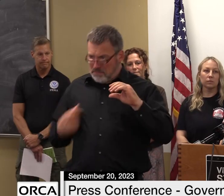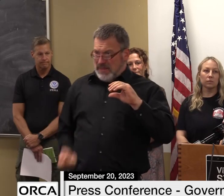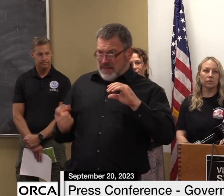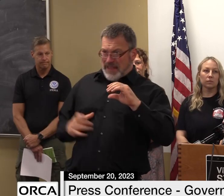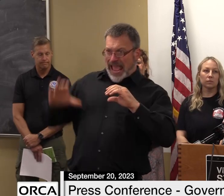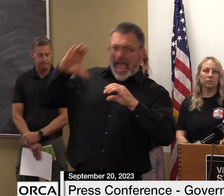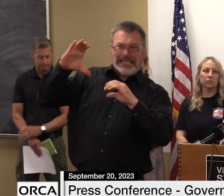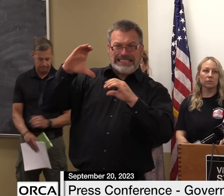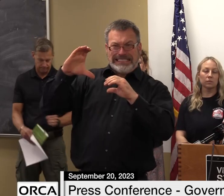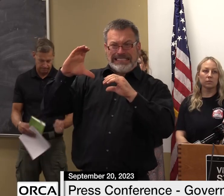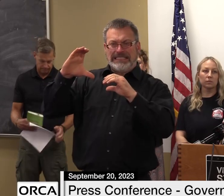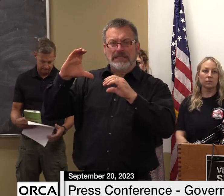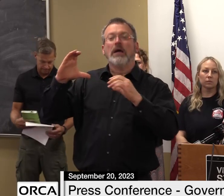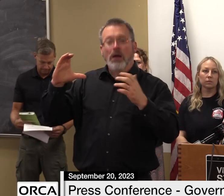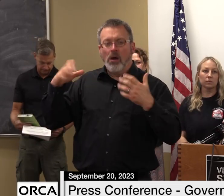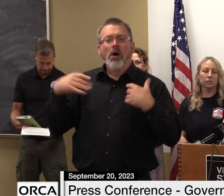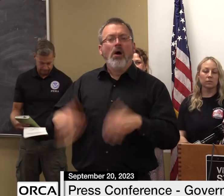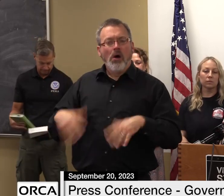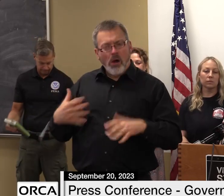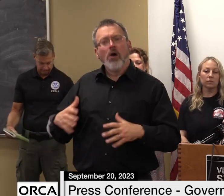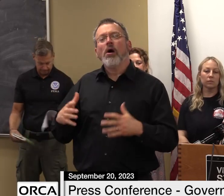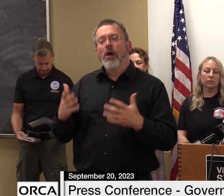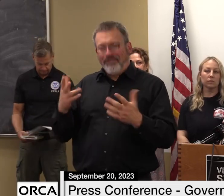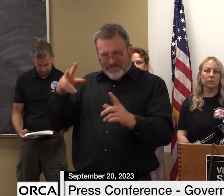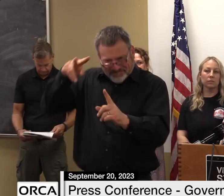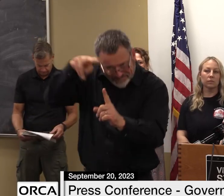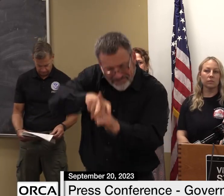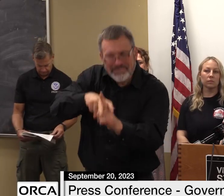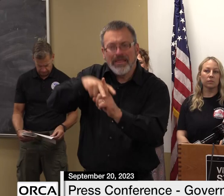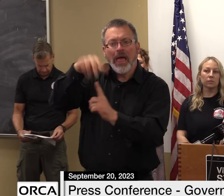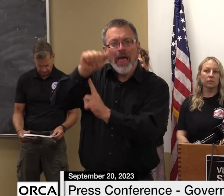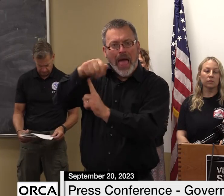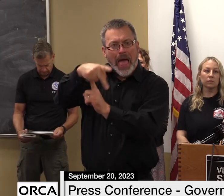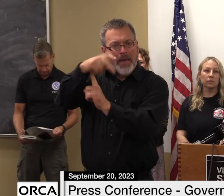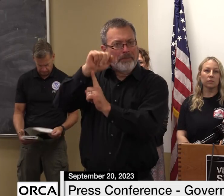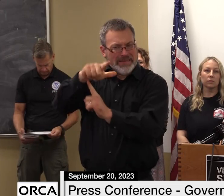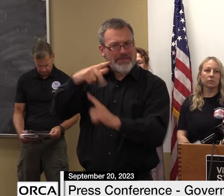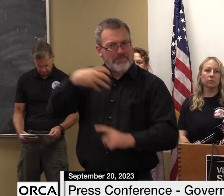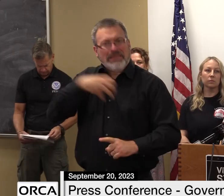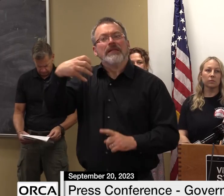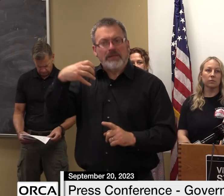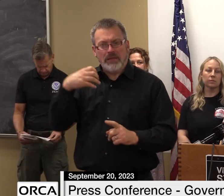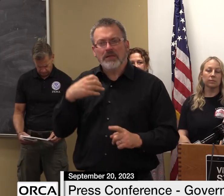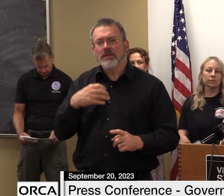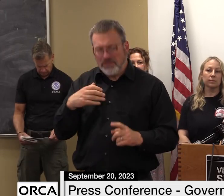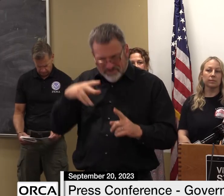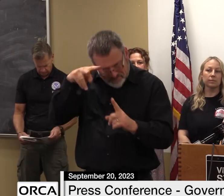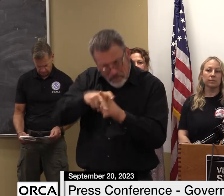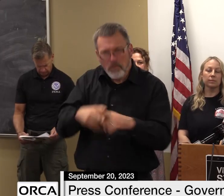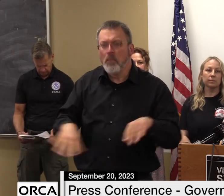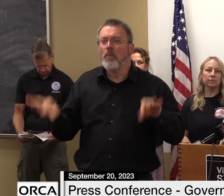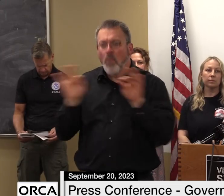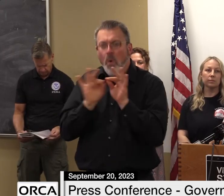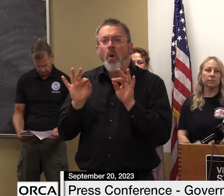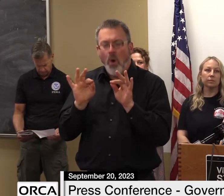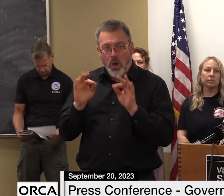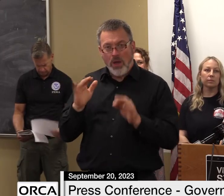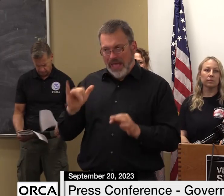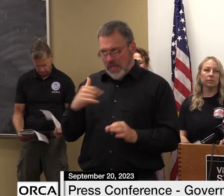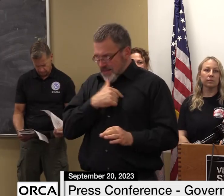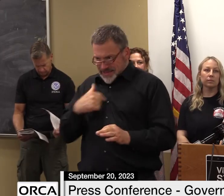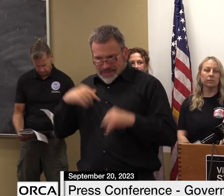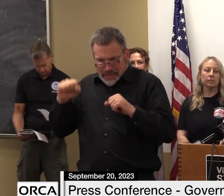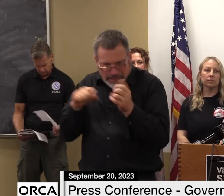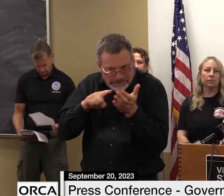FEMA will accept that appeal as long as within the 60-day window, and they will look at the facts of your situation. When I say keep